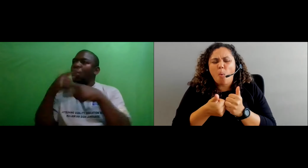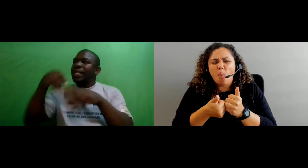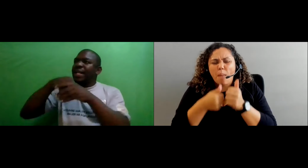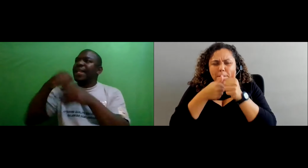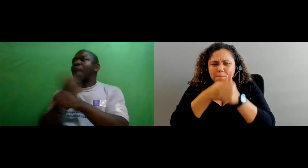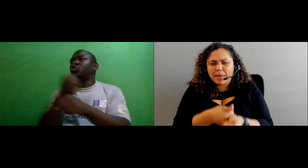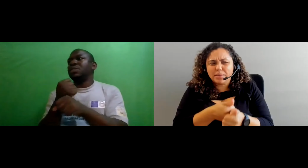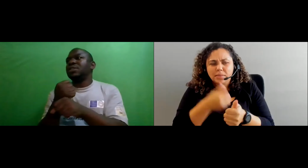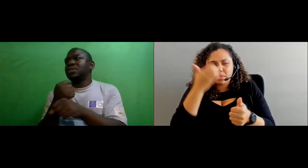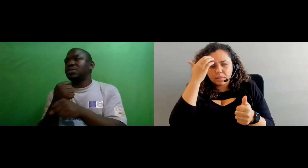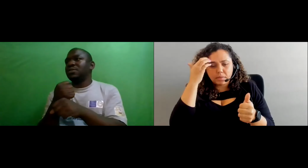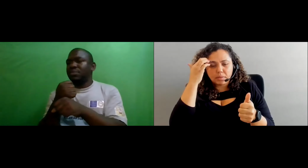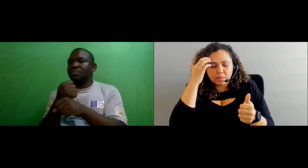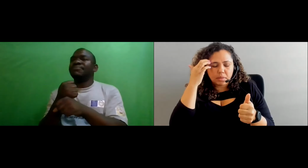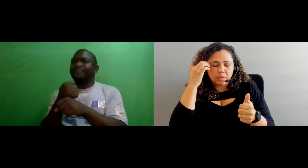to